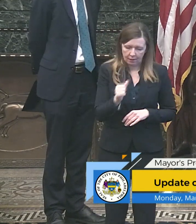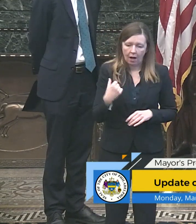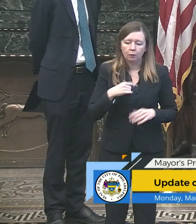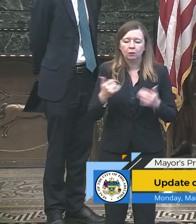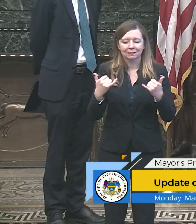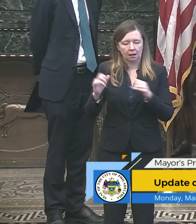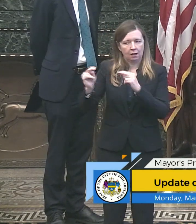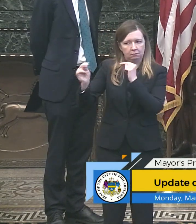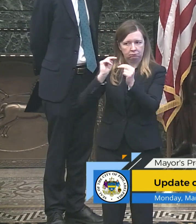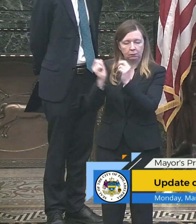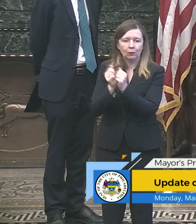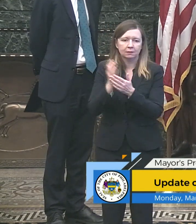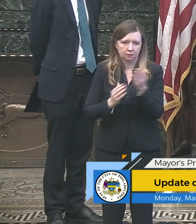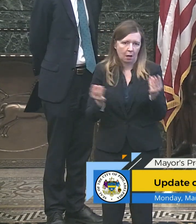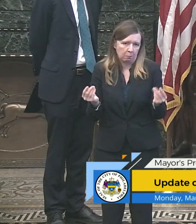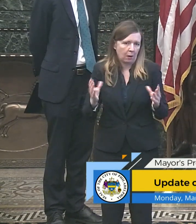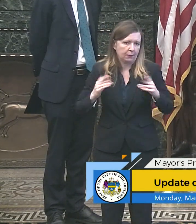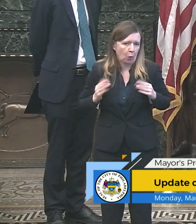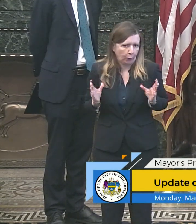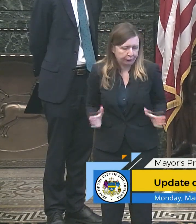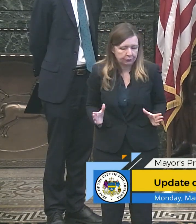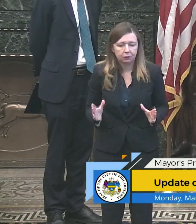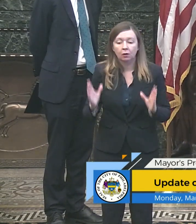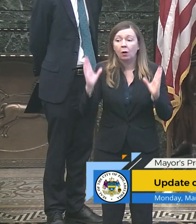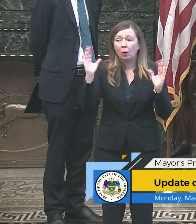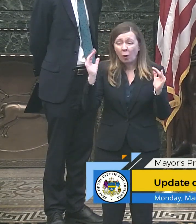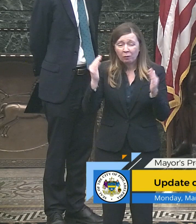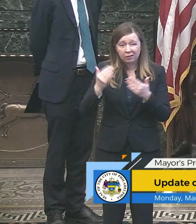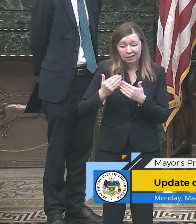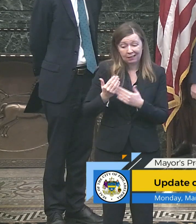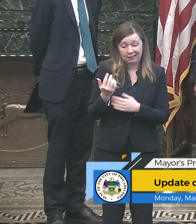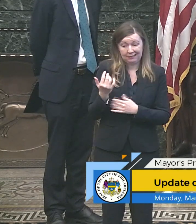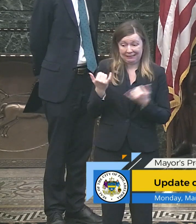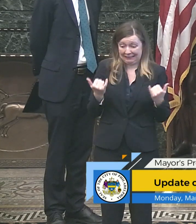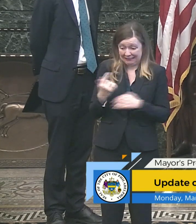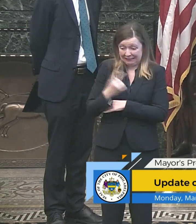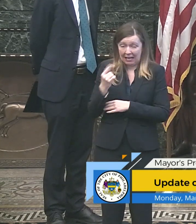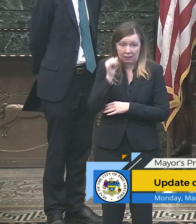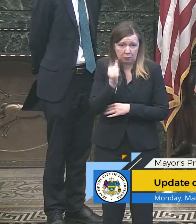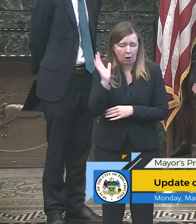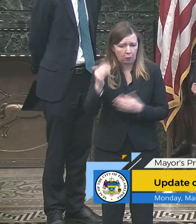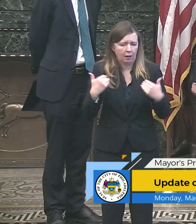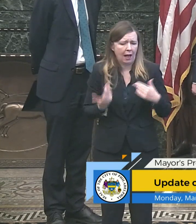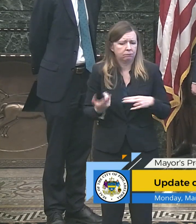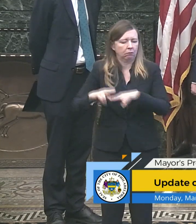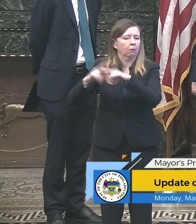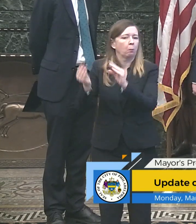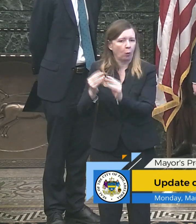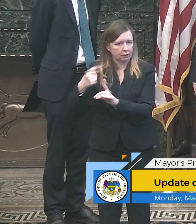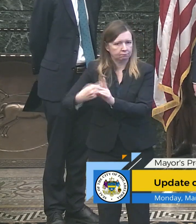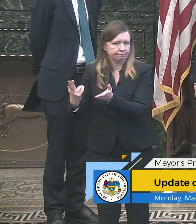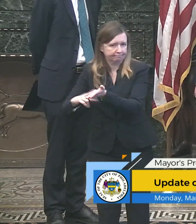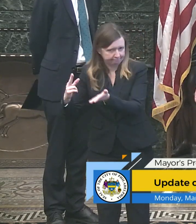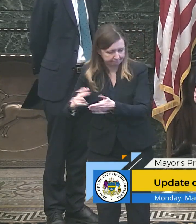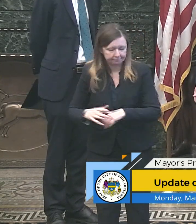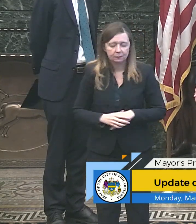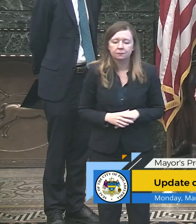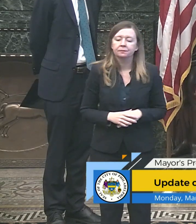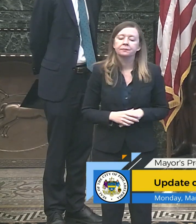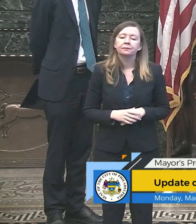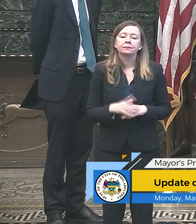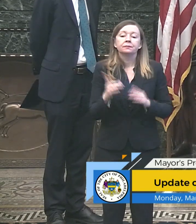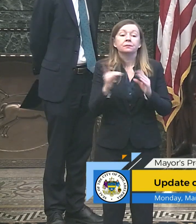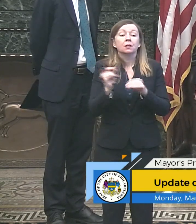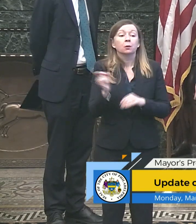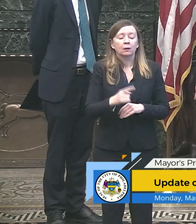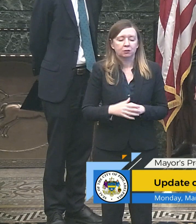in negotiations with some property owners, but hopefully in the next day or so, we'll have additional leases signed. Okay, and one more